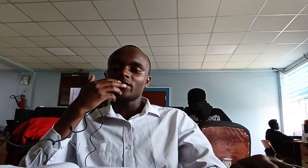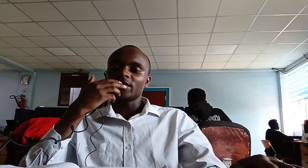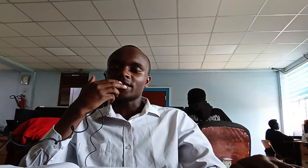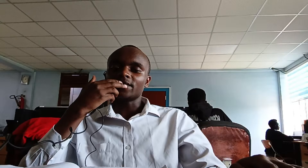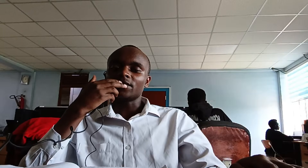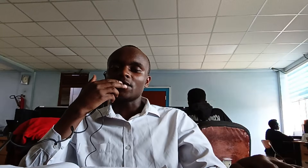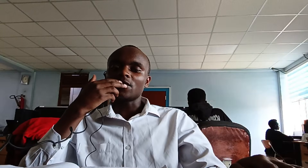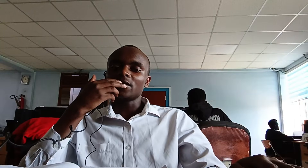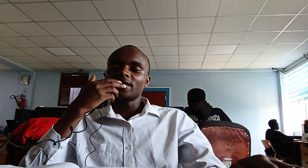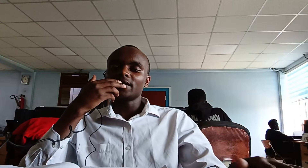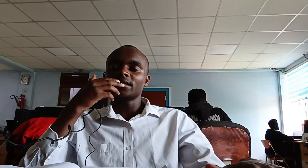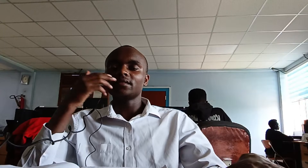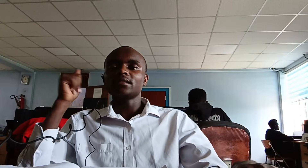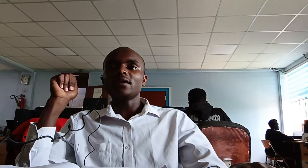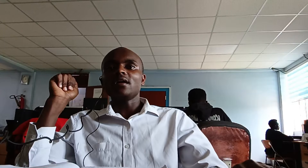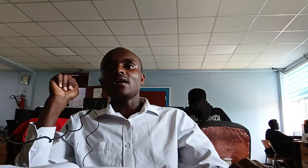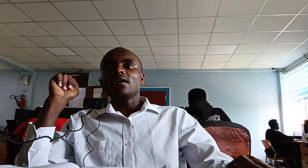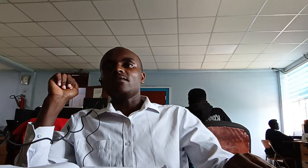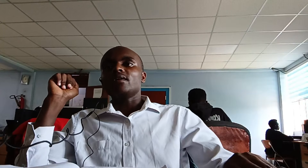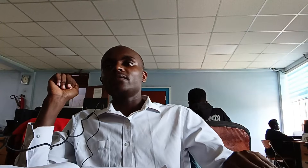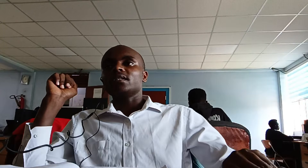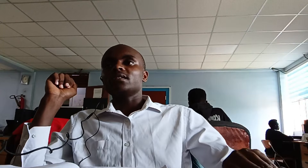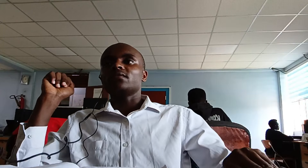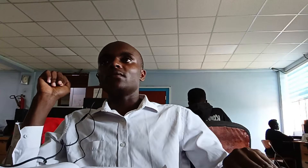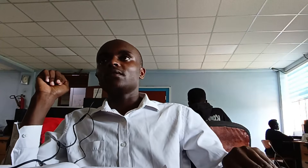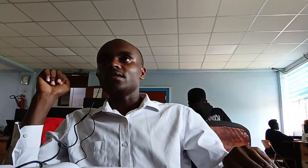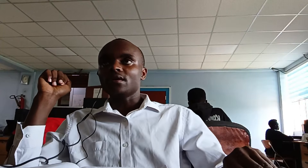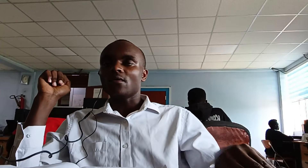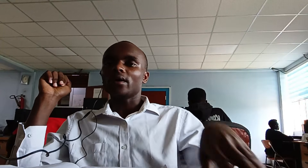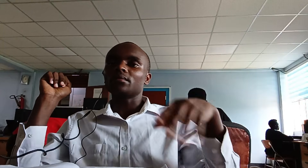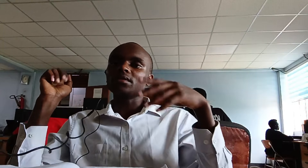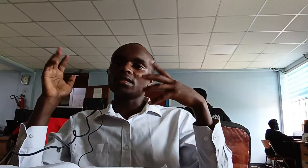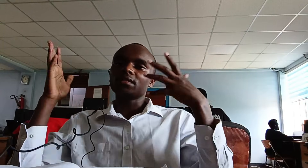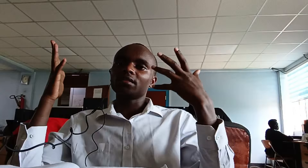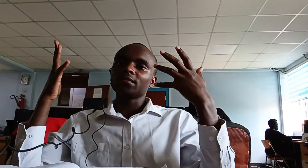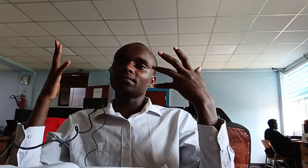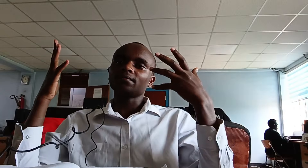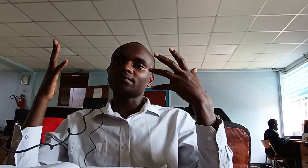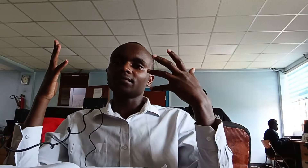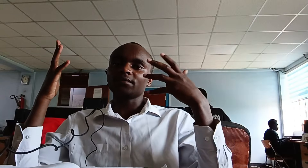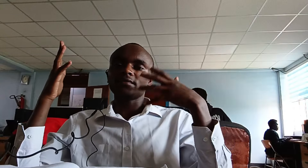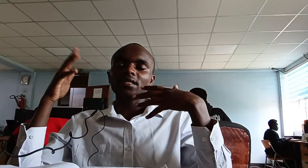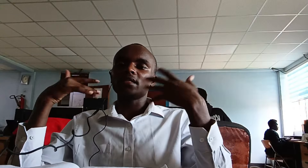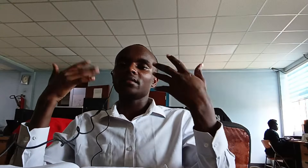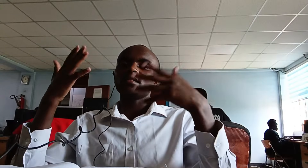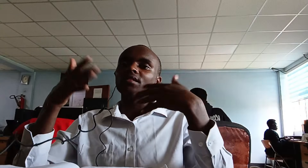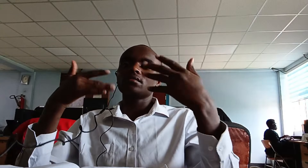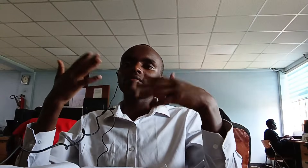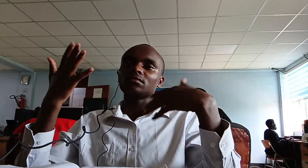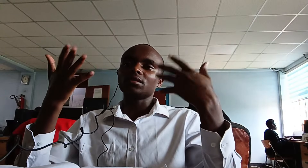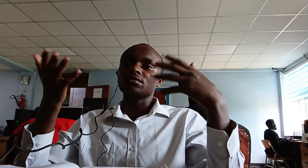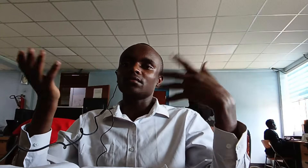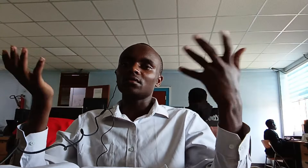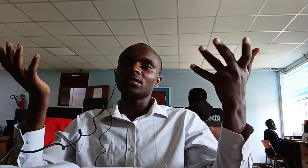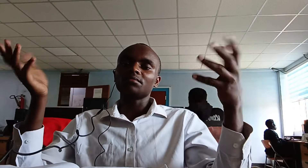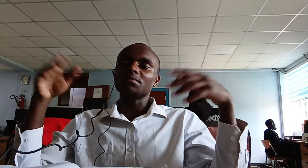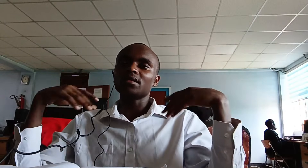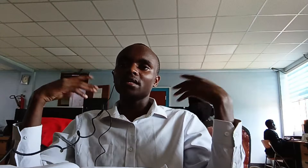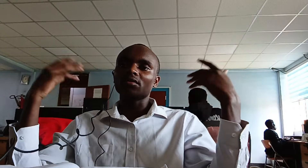sign for old. We have the signs for old, one representing The general knowledge of old, maybe the computer